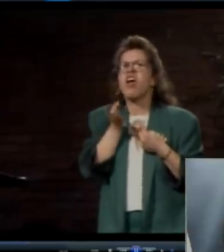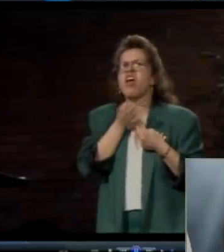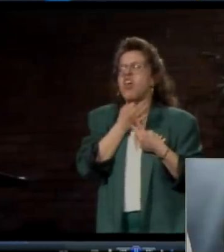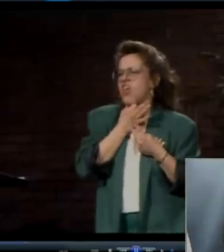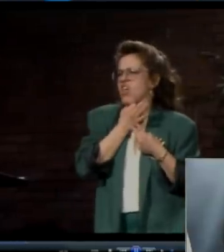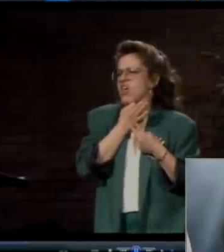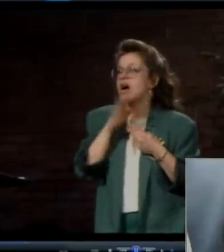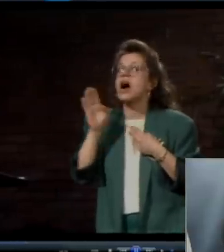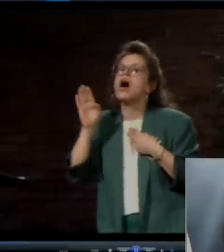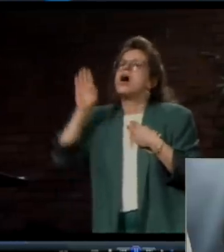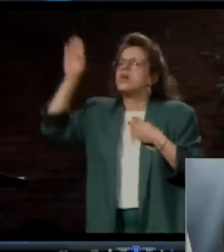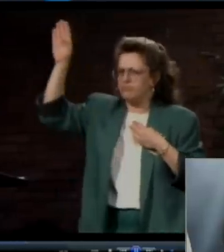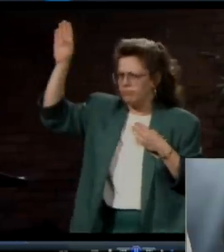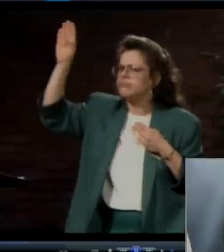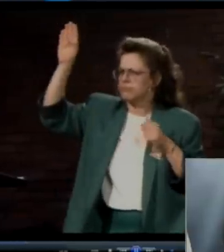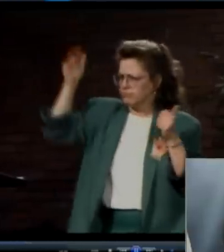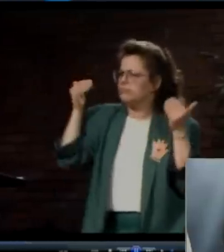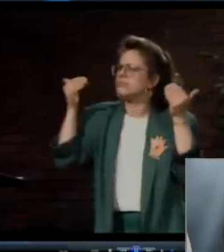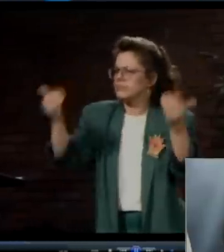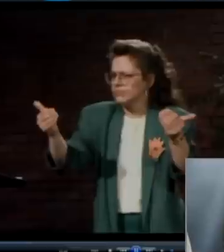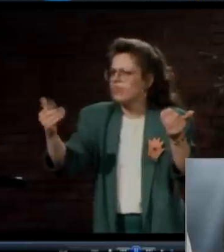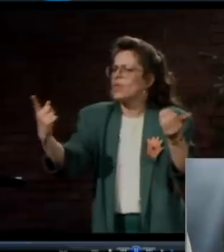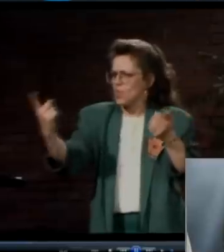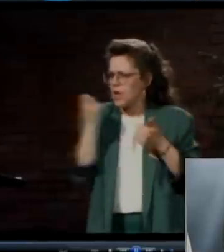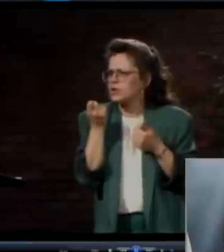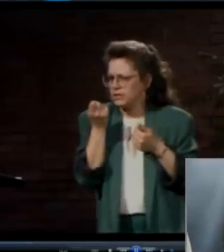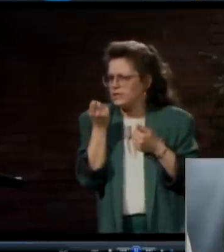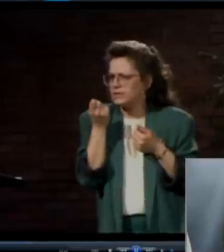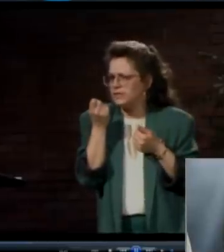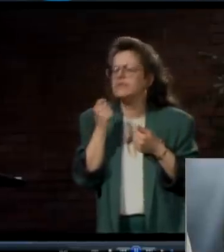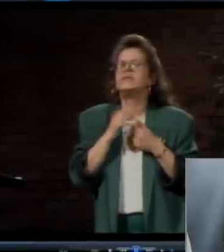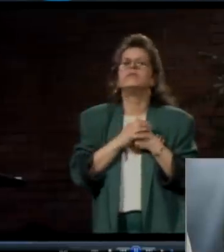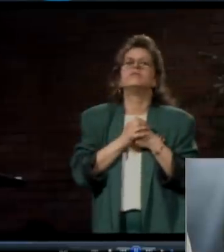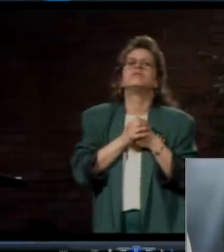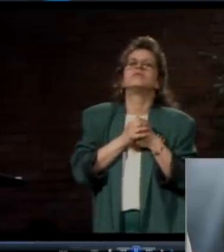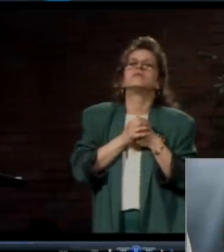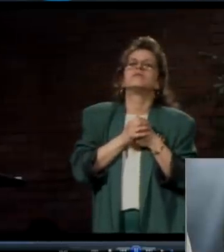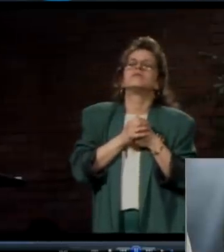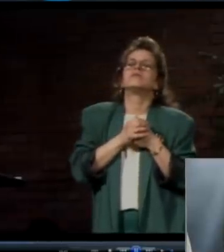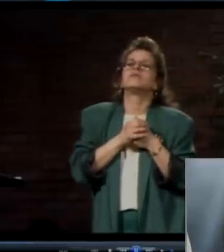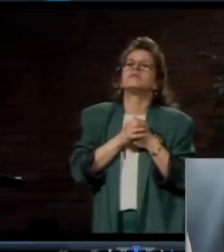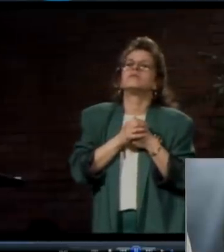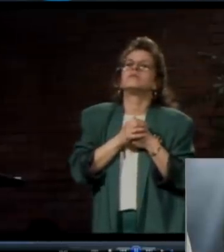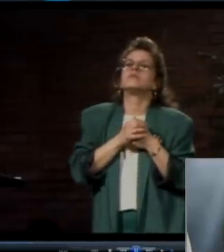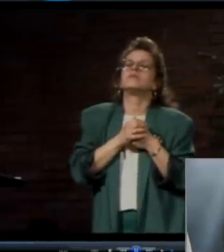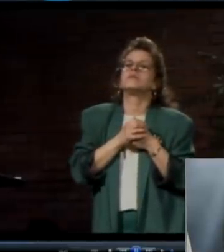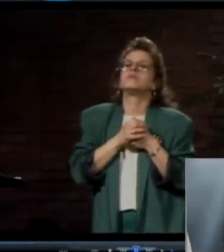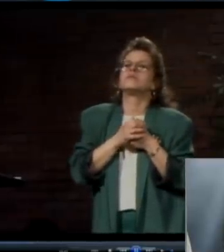Another thing, I think it's very important, I just want you all to know that if you have any questions, please let me know.